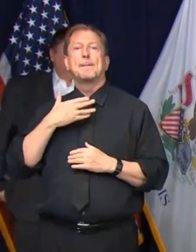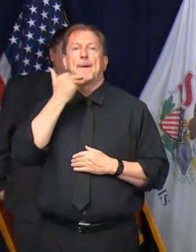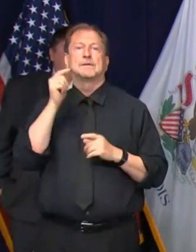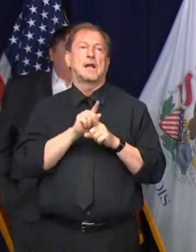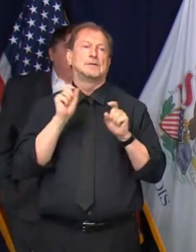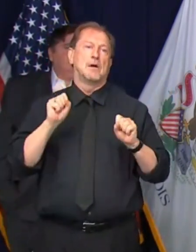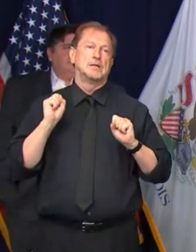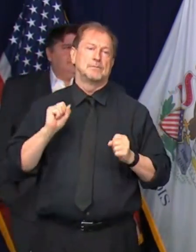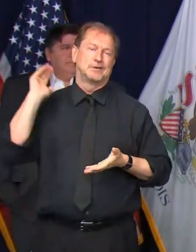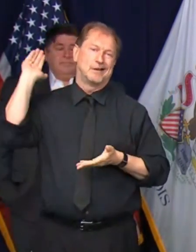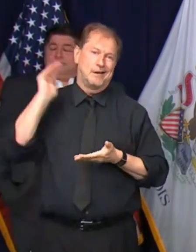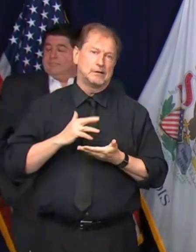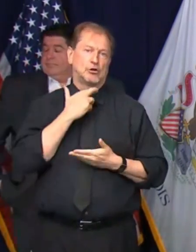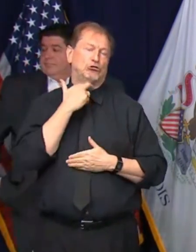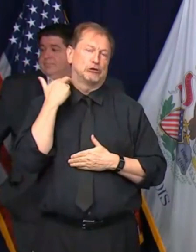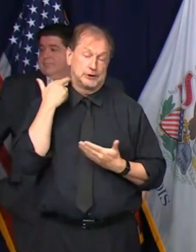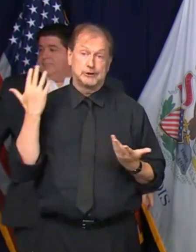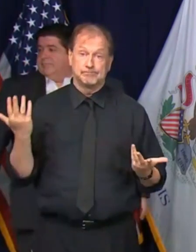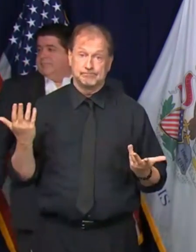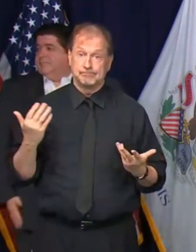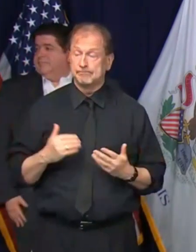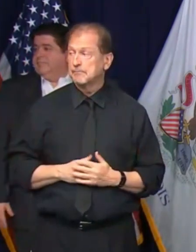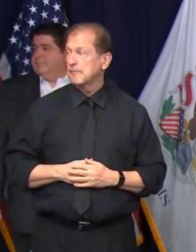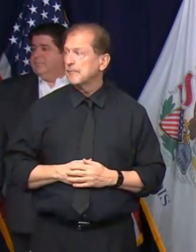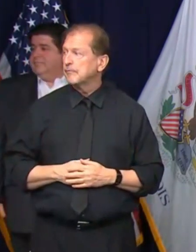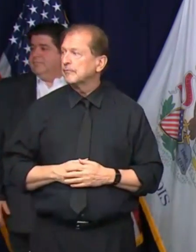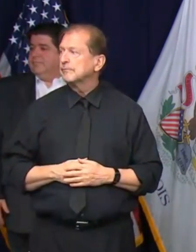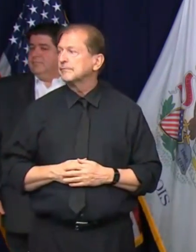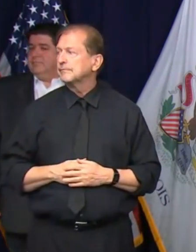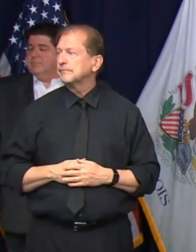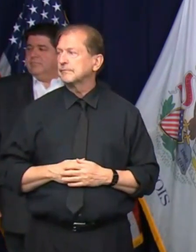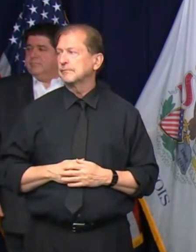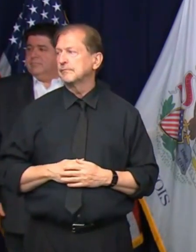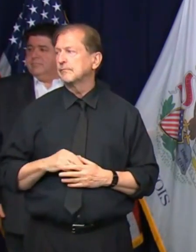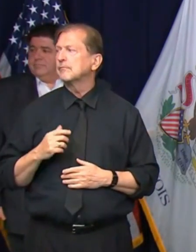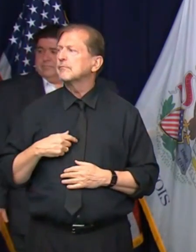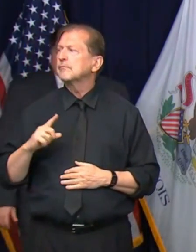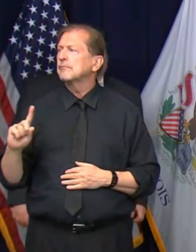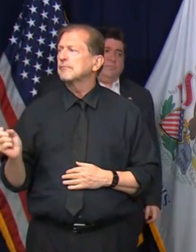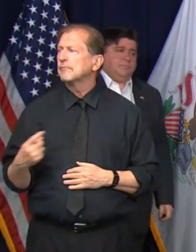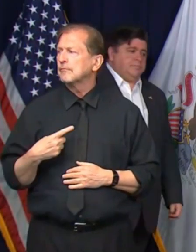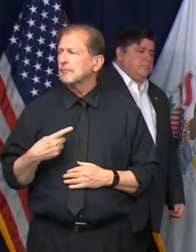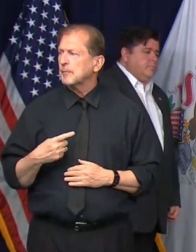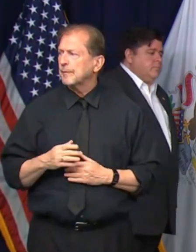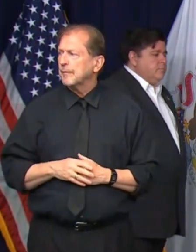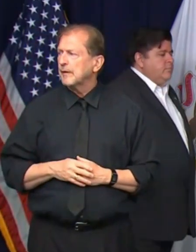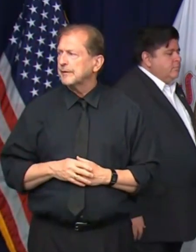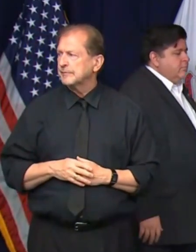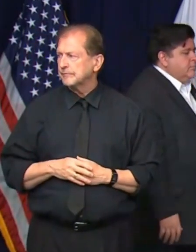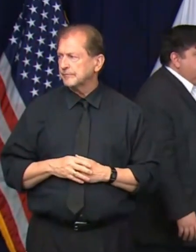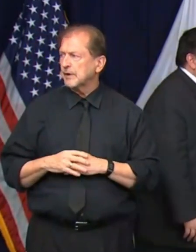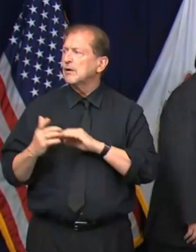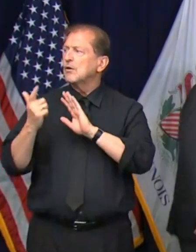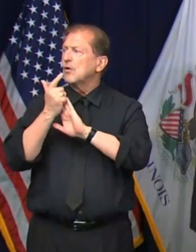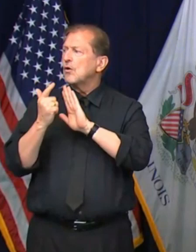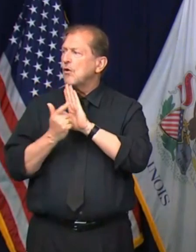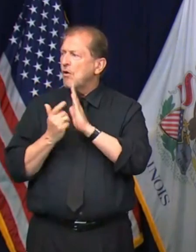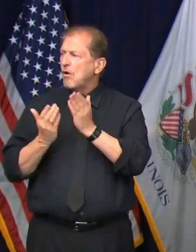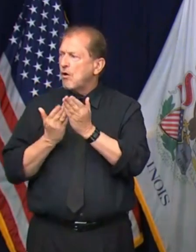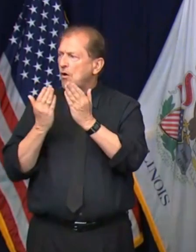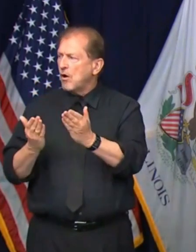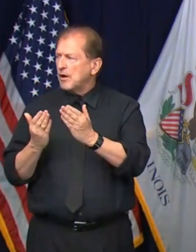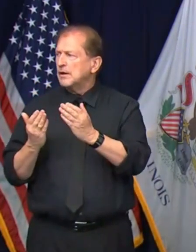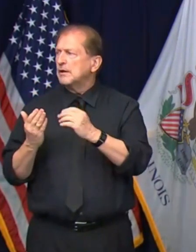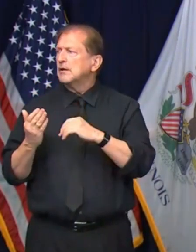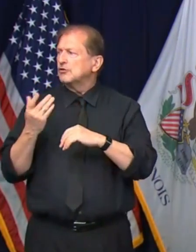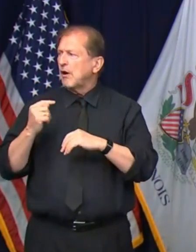the techniques that we have available to us. Jim Leach at WMAY. Since both an administrative rule and proposed statute to tighten enforcement have failed